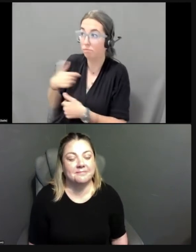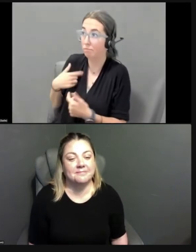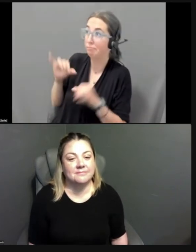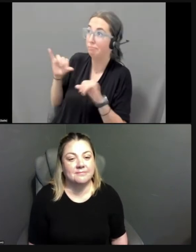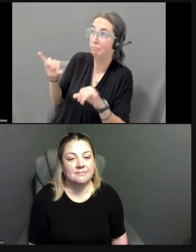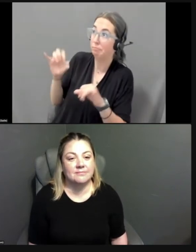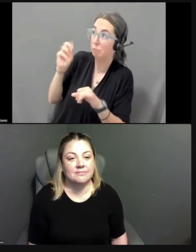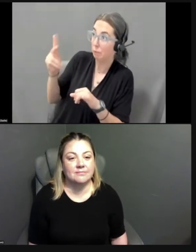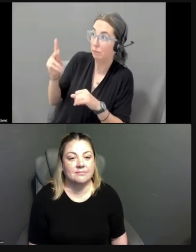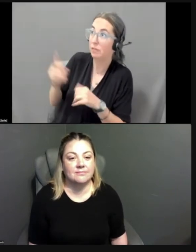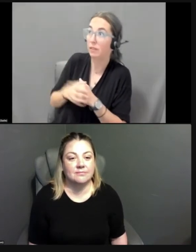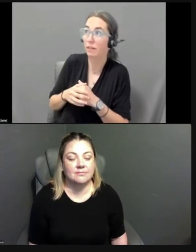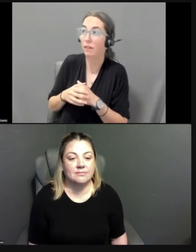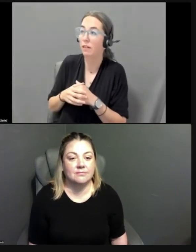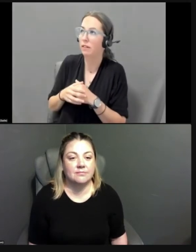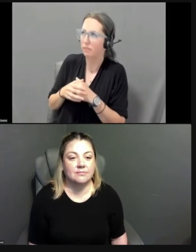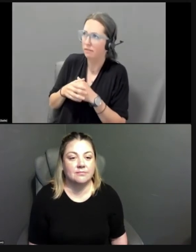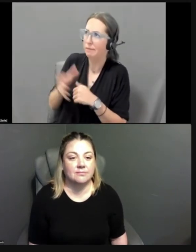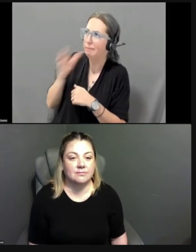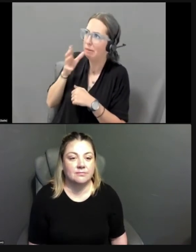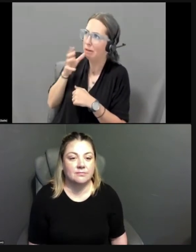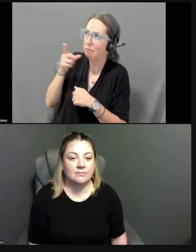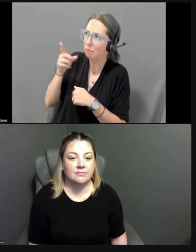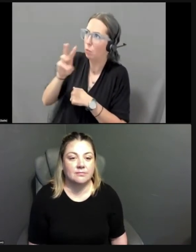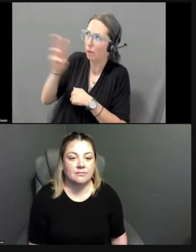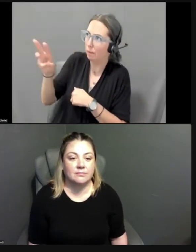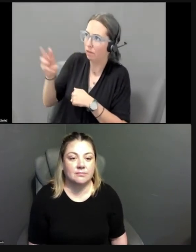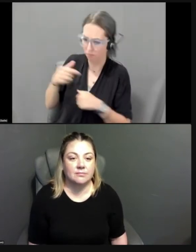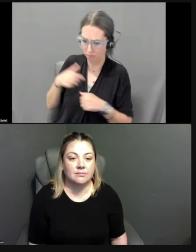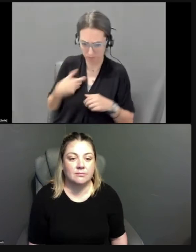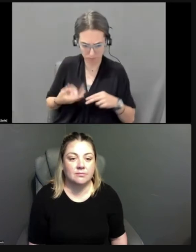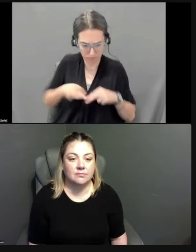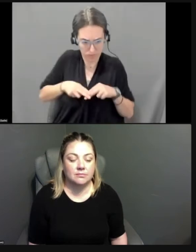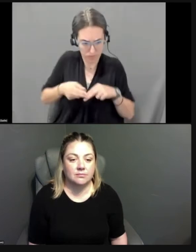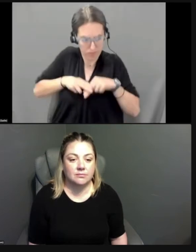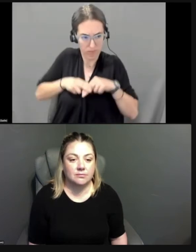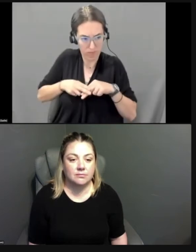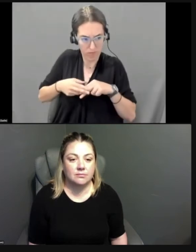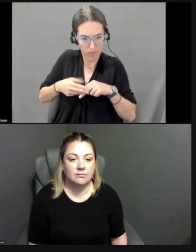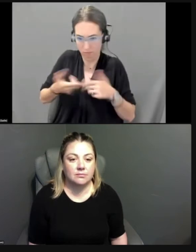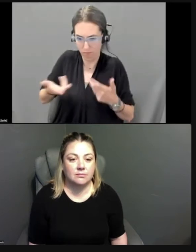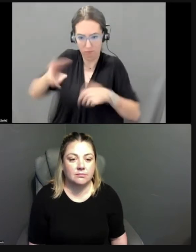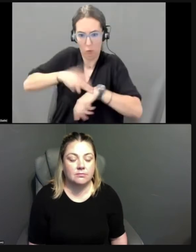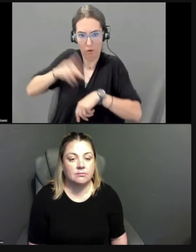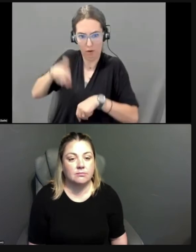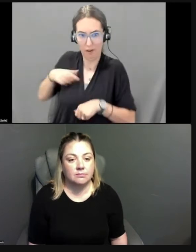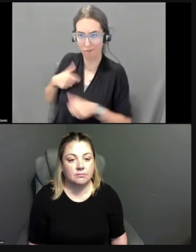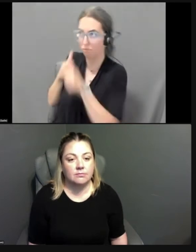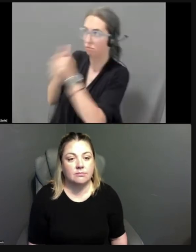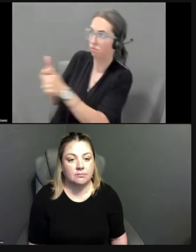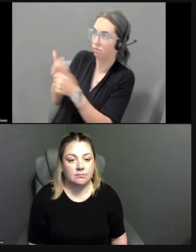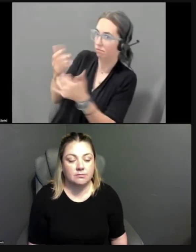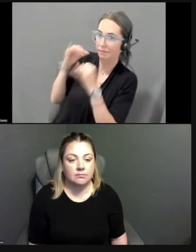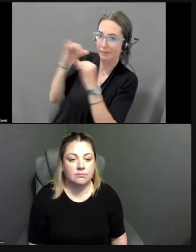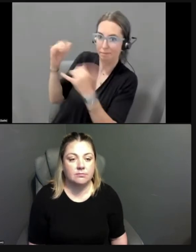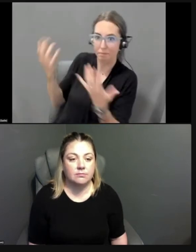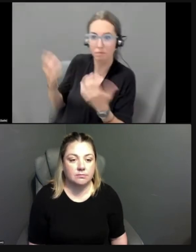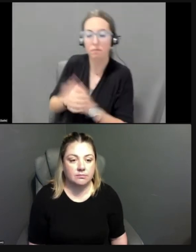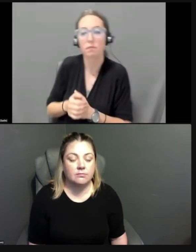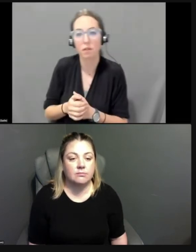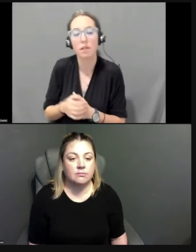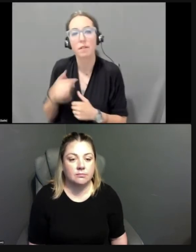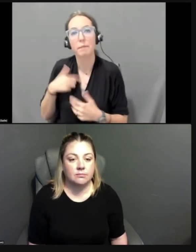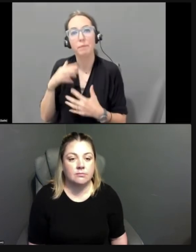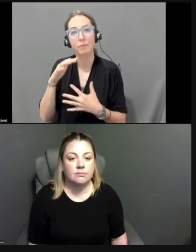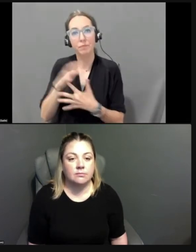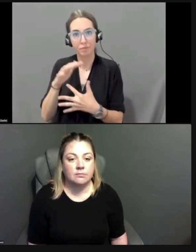that I'm gaining weight, and I'm like, well, crap, I need to do Weight Watchers too. And I think it was 11th grade was the